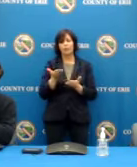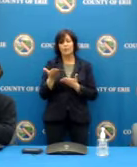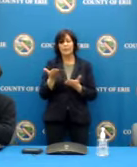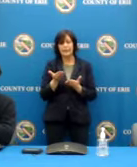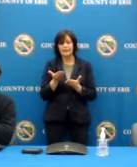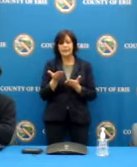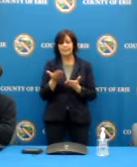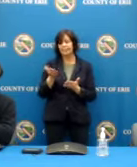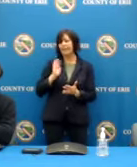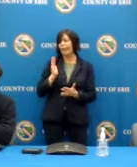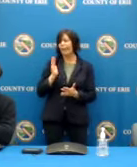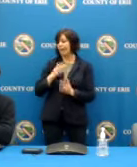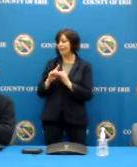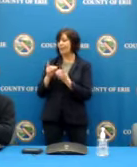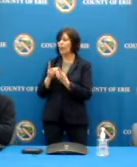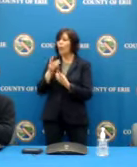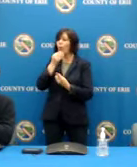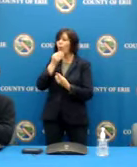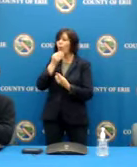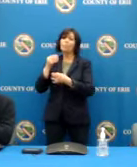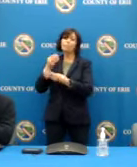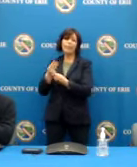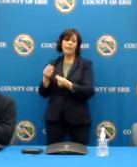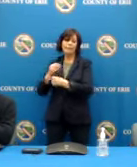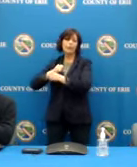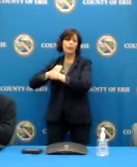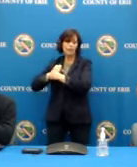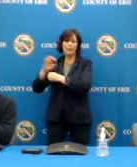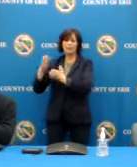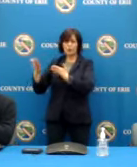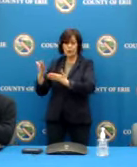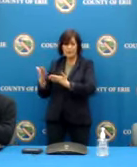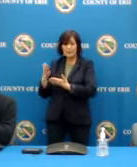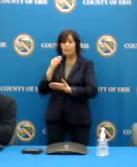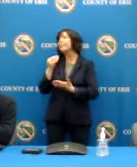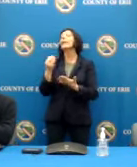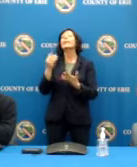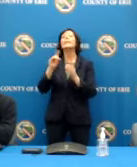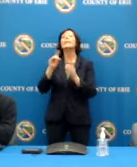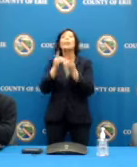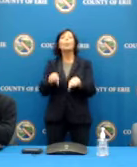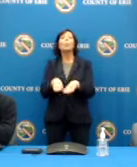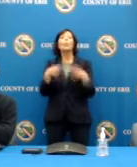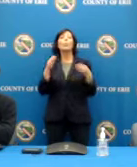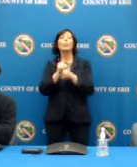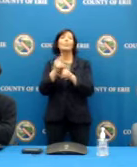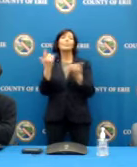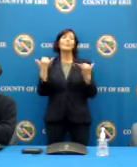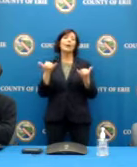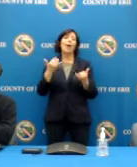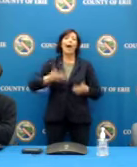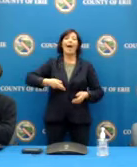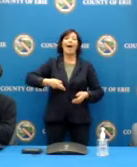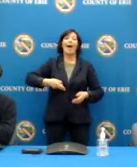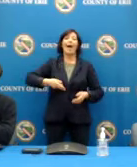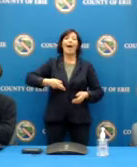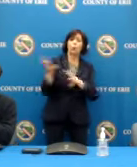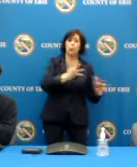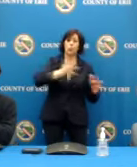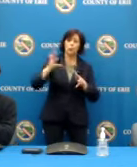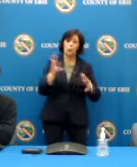our Department of Homeland Security Emergency Services, as well as the Department of Public Works, for a high wind warning with some